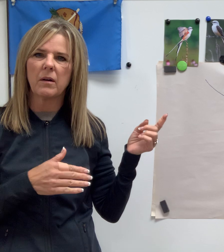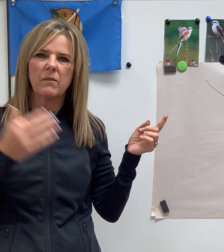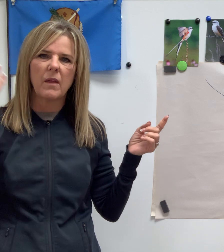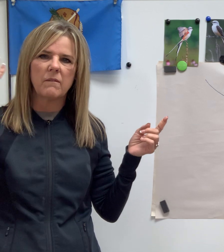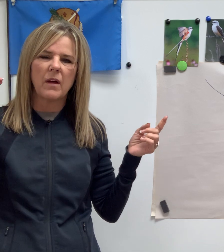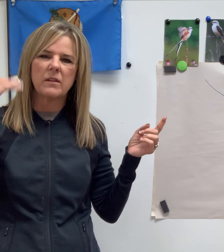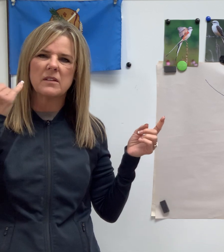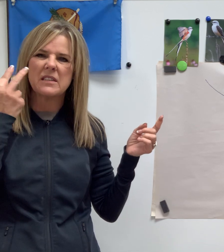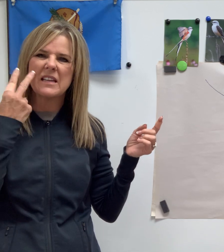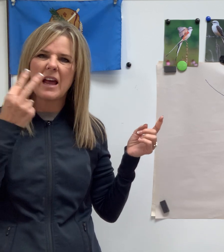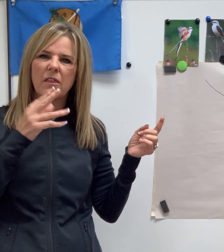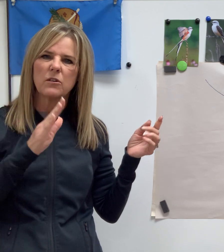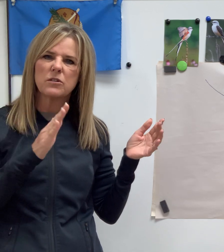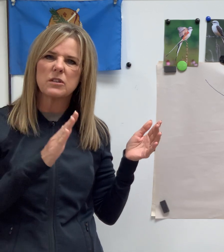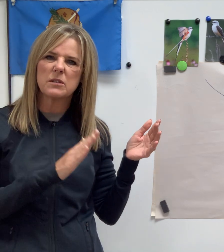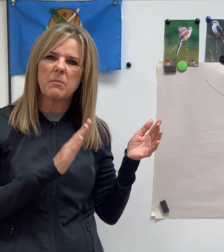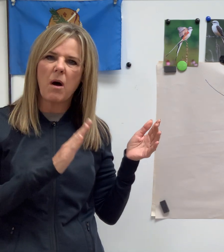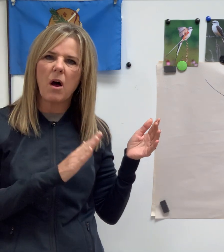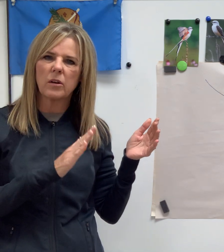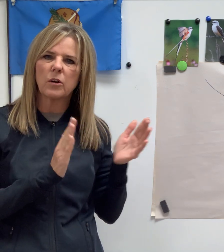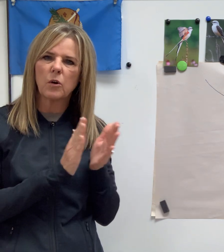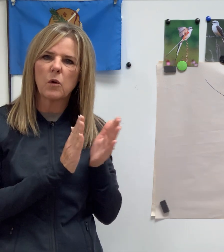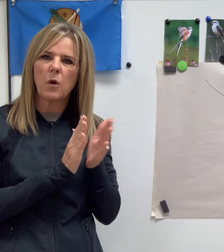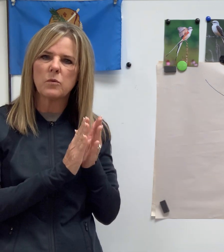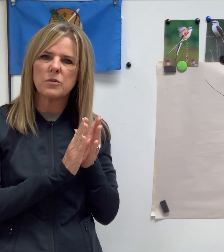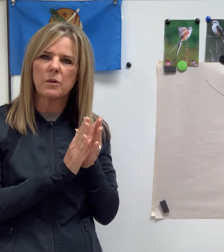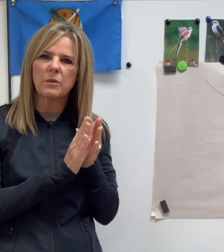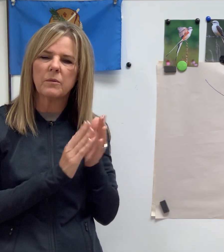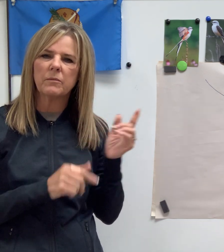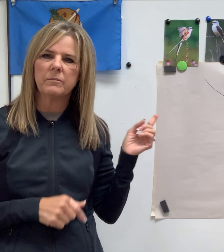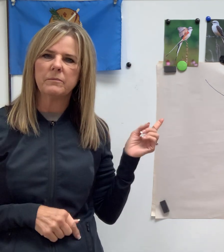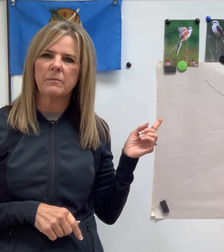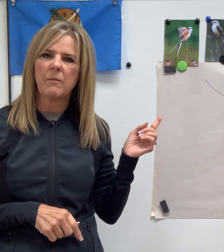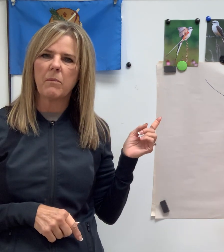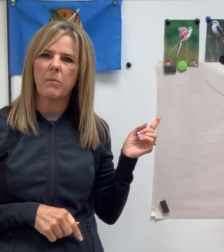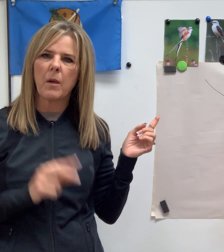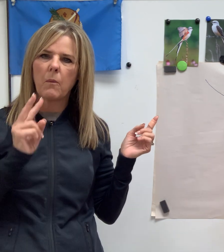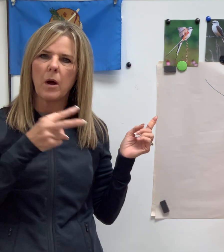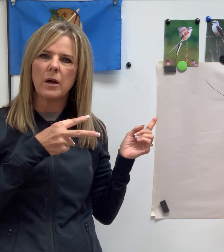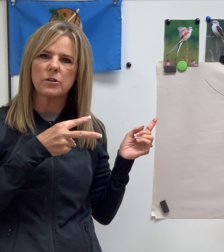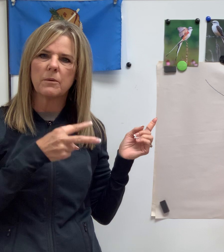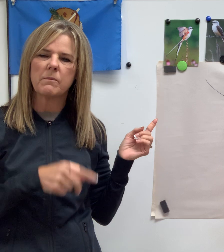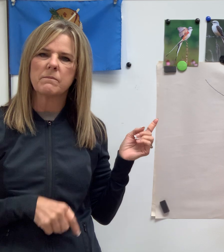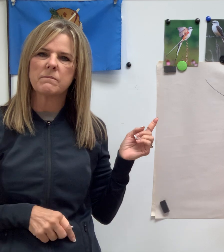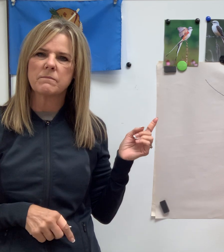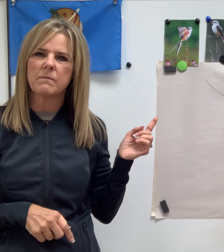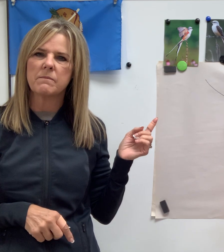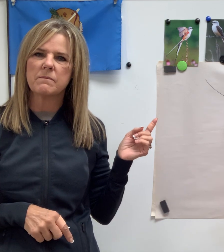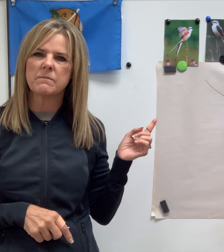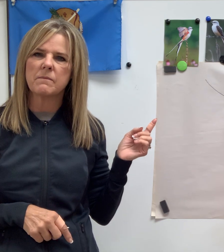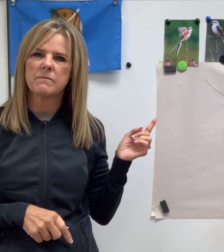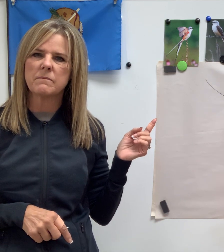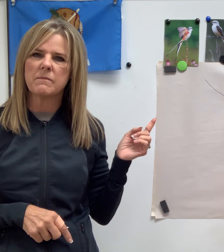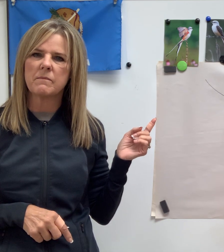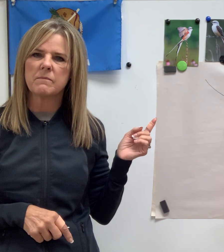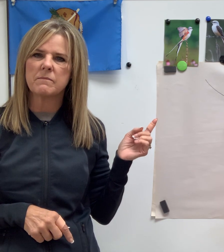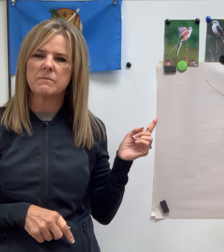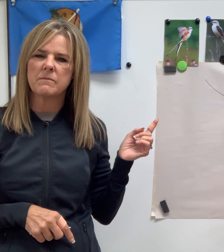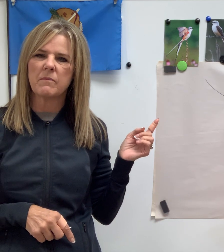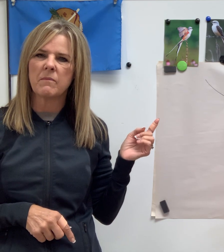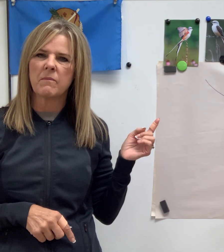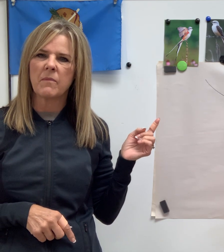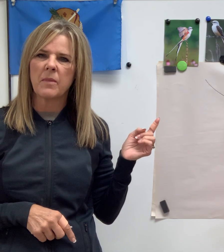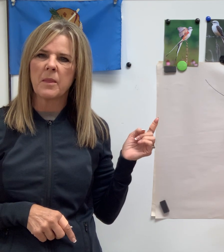how they're smaller and they're a little closer together, and they're just going to come down. So watch. I'm going to start over here, and I'm going to make